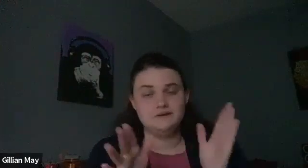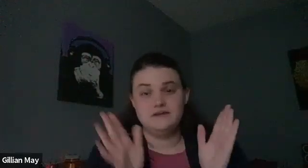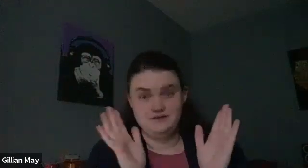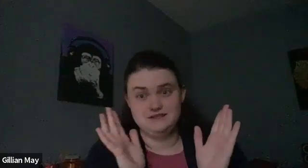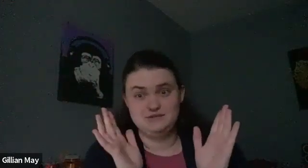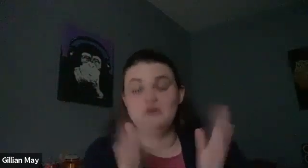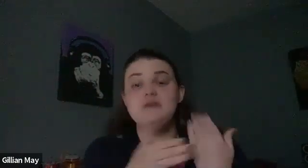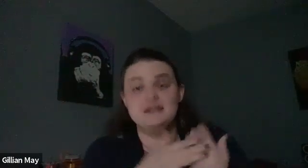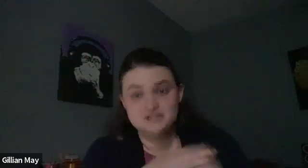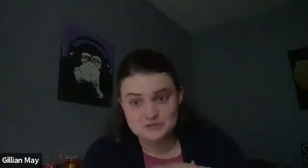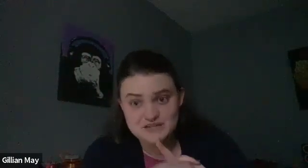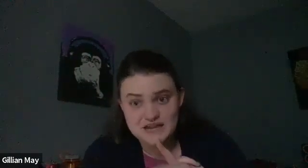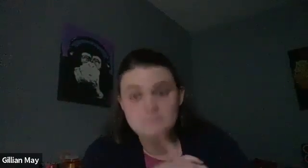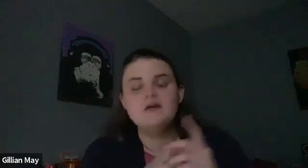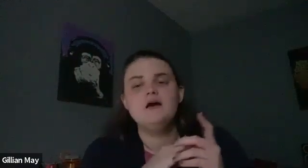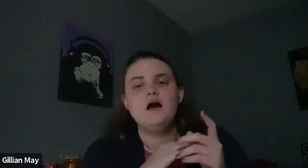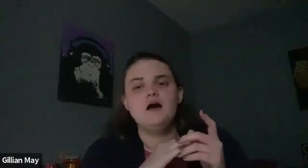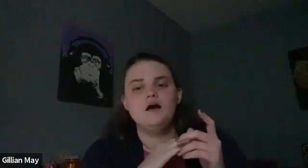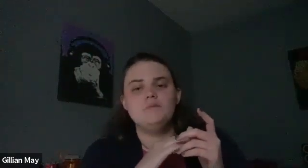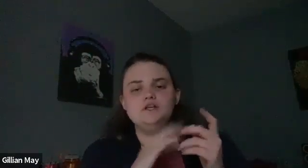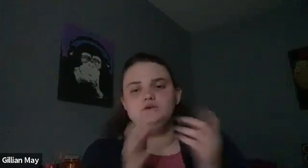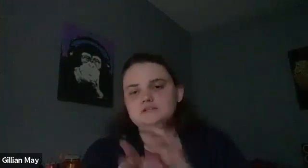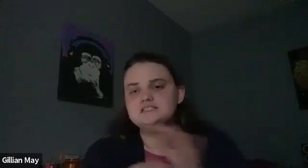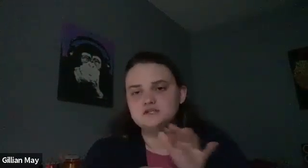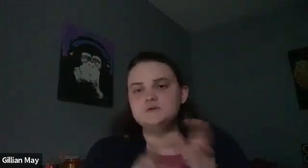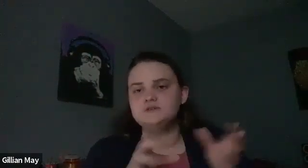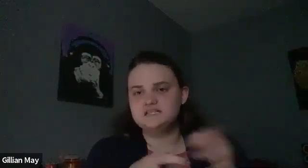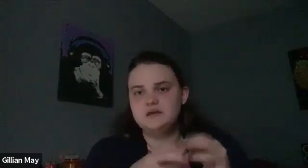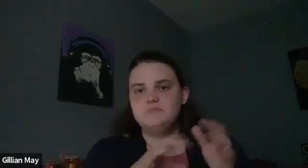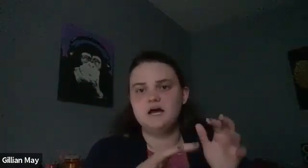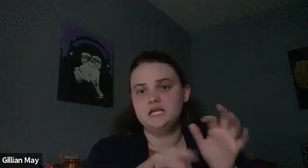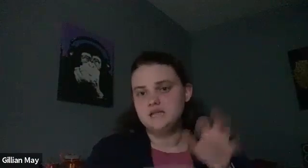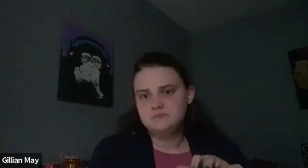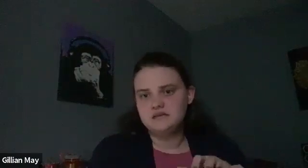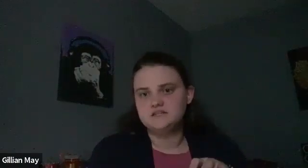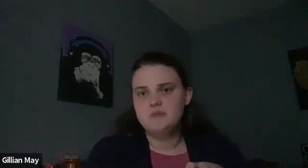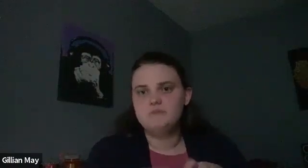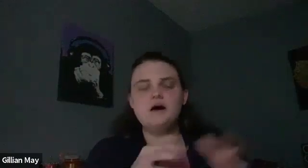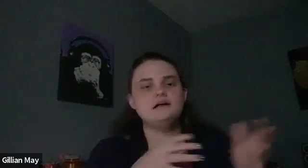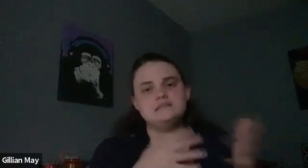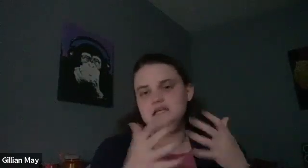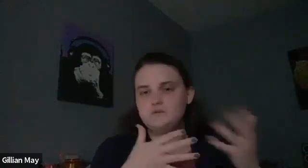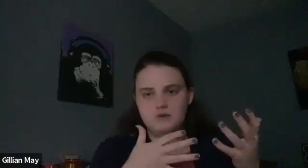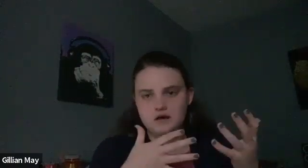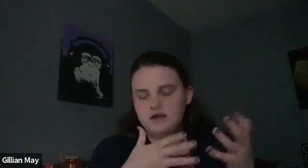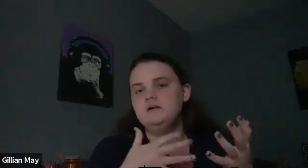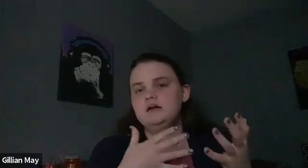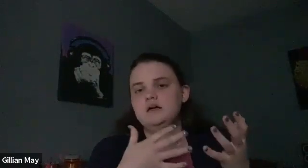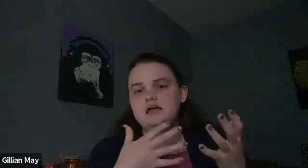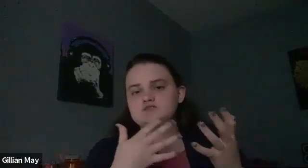you're not having class tomorrow, next Tuesday. You can still participate by typing in the chat box. Either way, it's